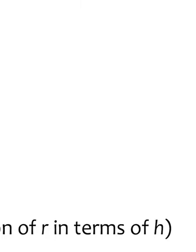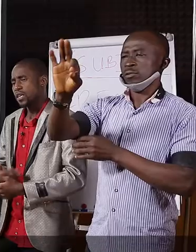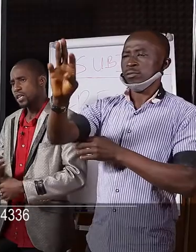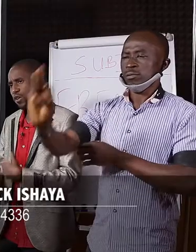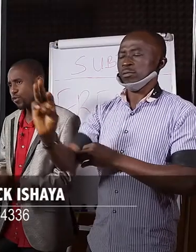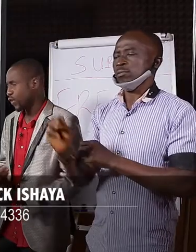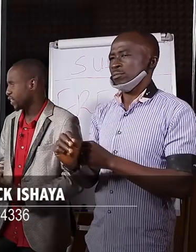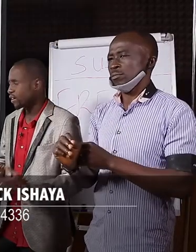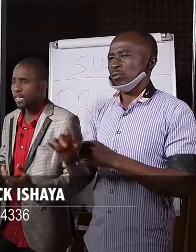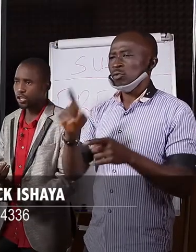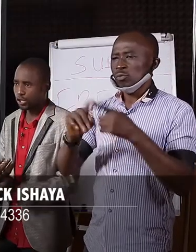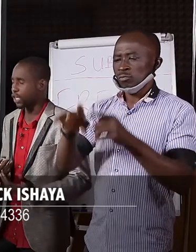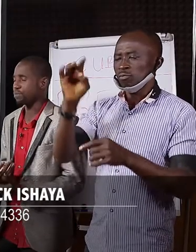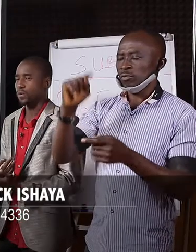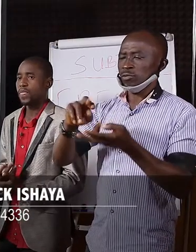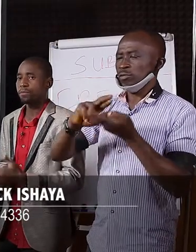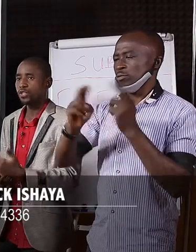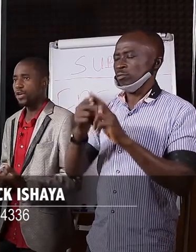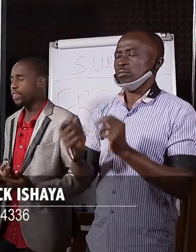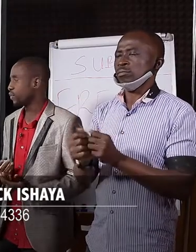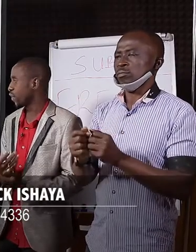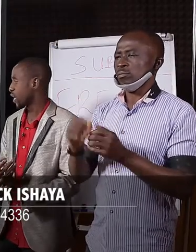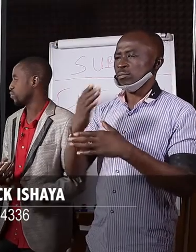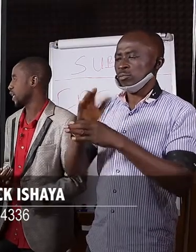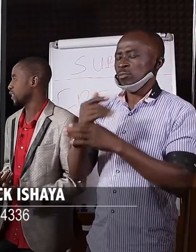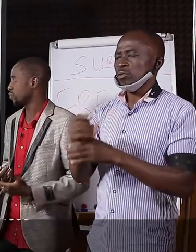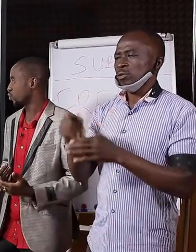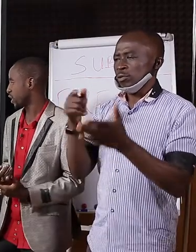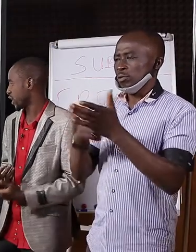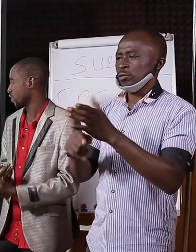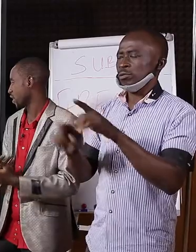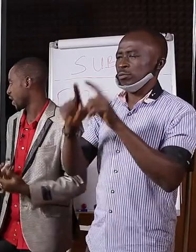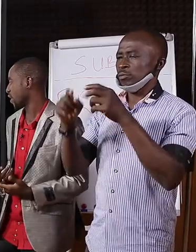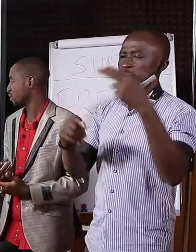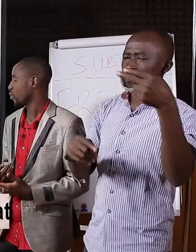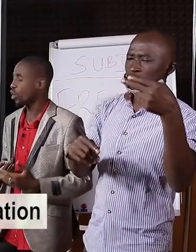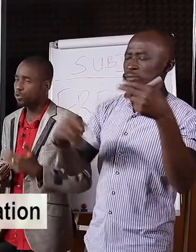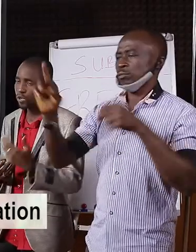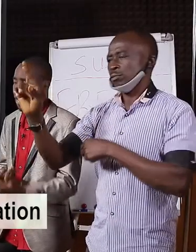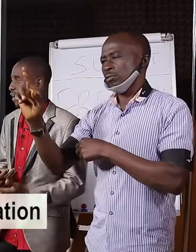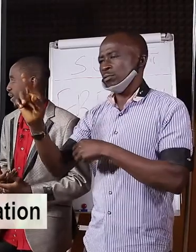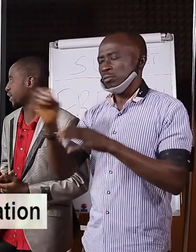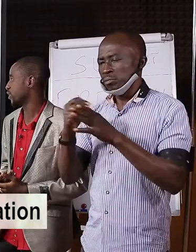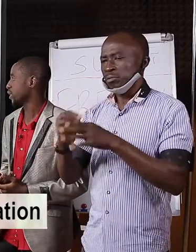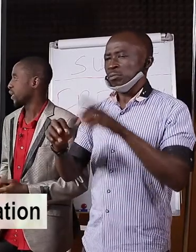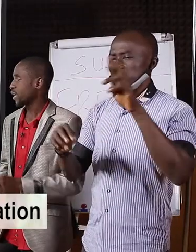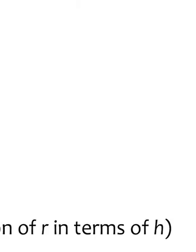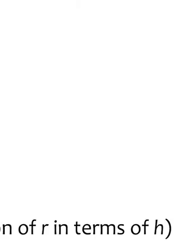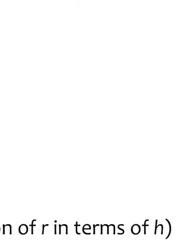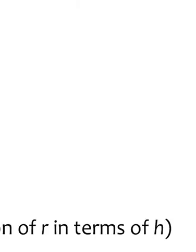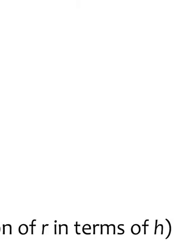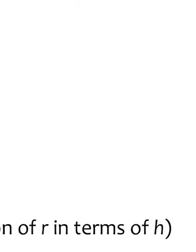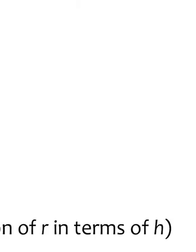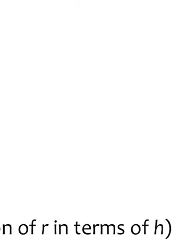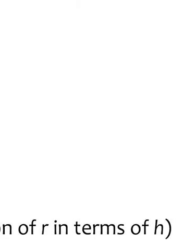96. Now to find the relationship between the variable, that is between h and r, or between r and h, then